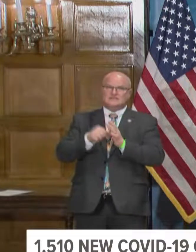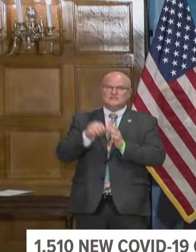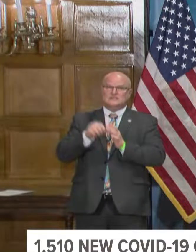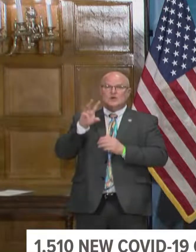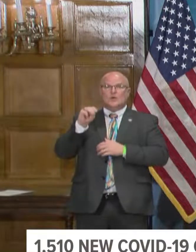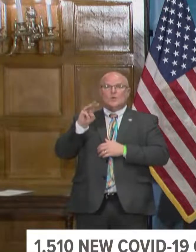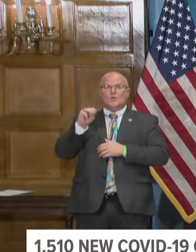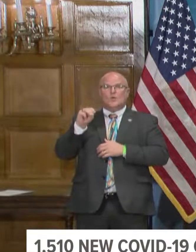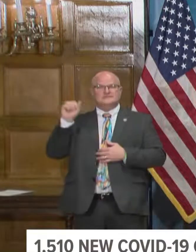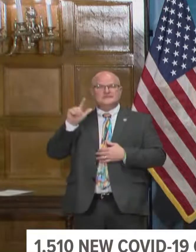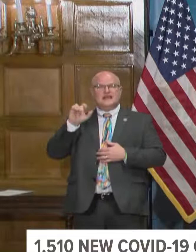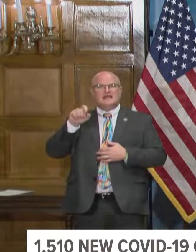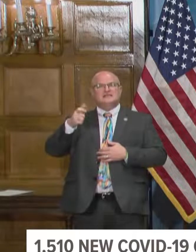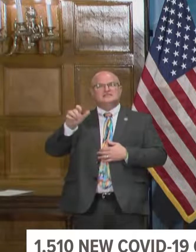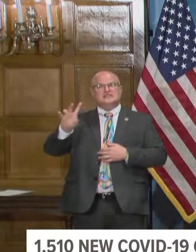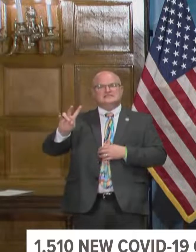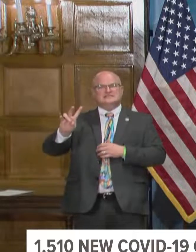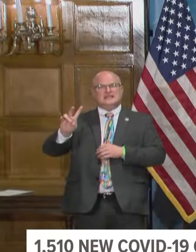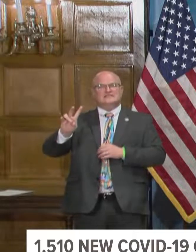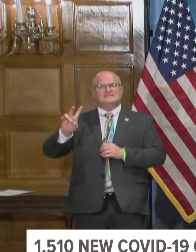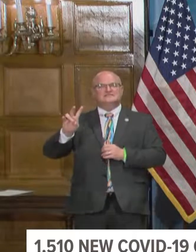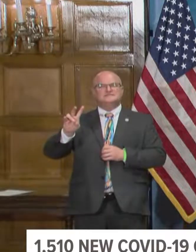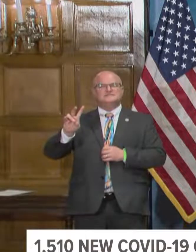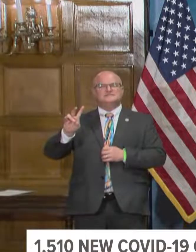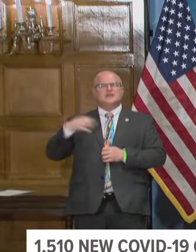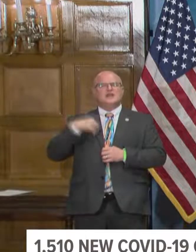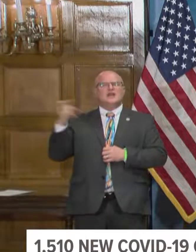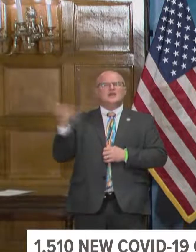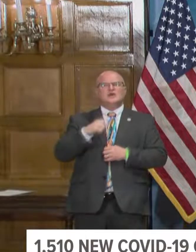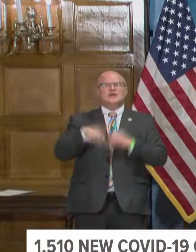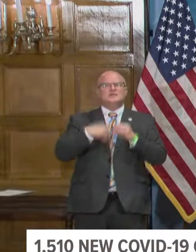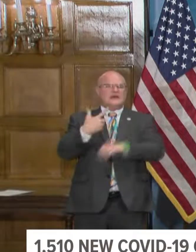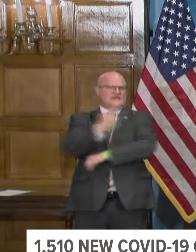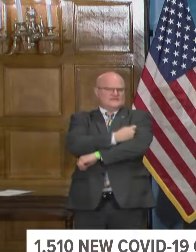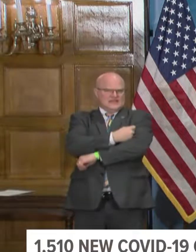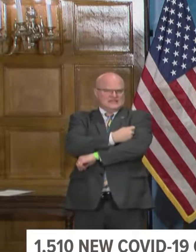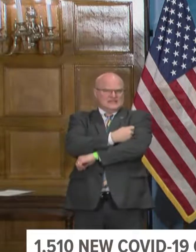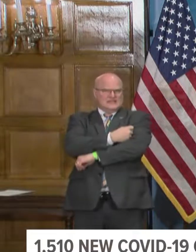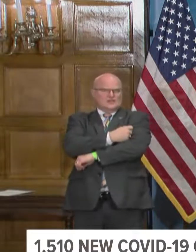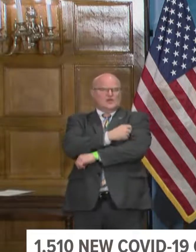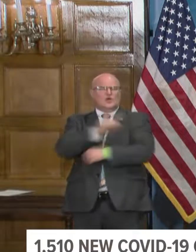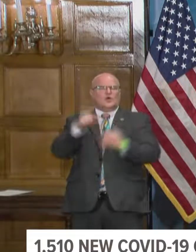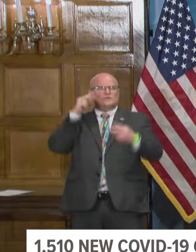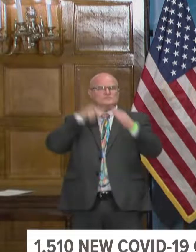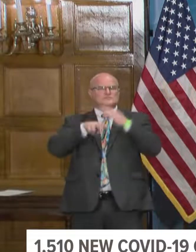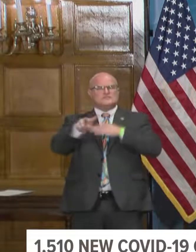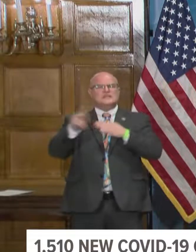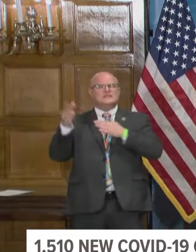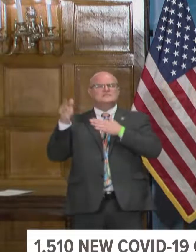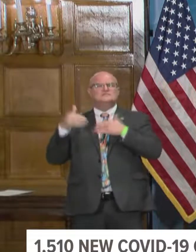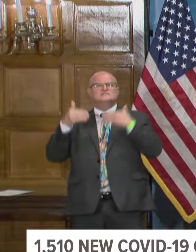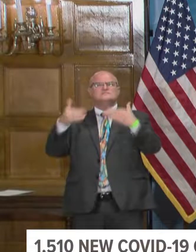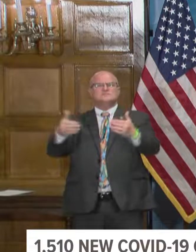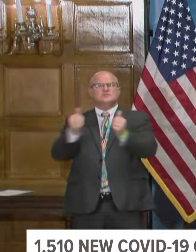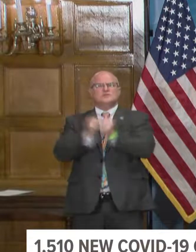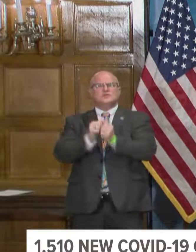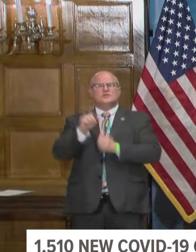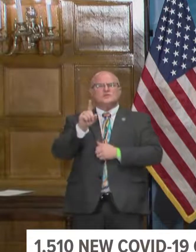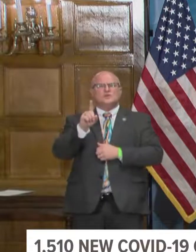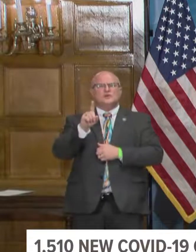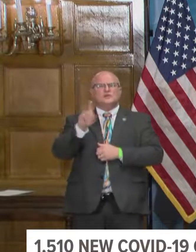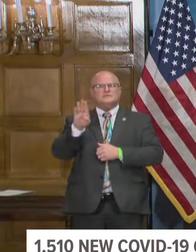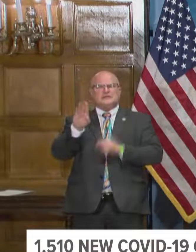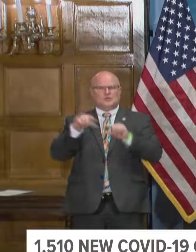is good at a lot of things. 7. I have a question about vaccinations. When do you foresee moving forward with the 1B